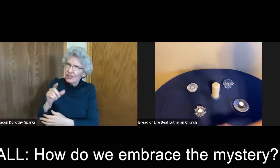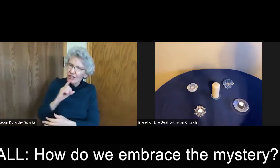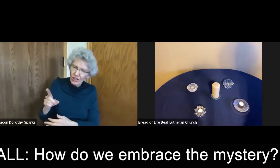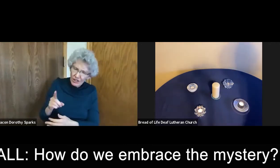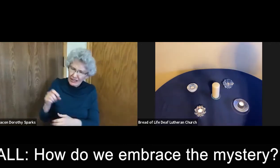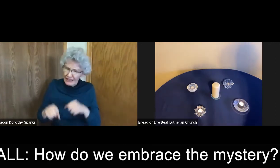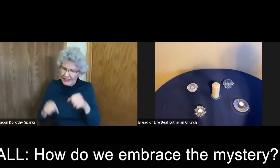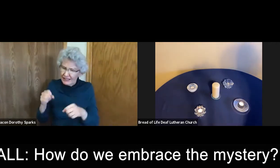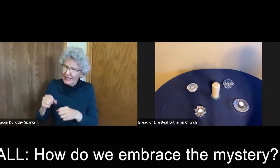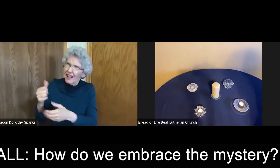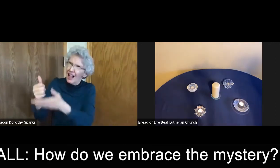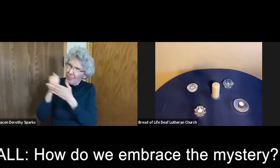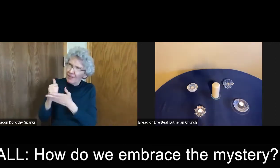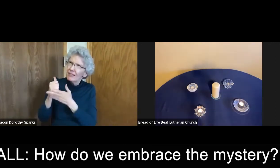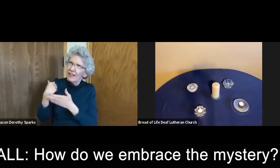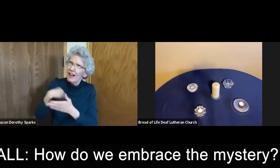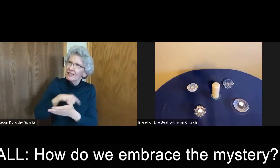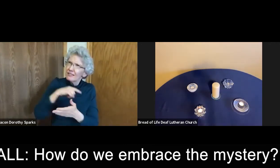How do we embrace the mystery?